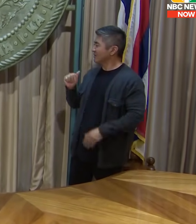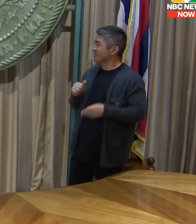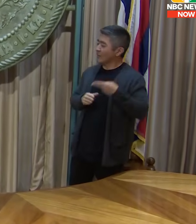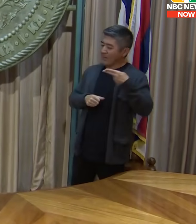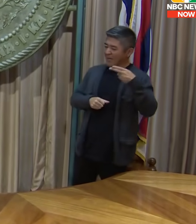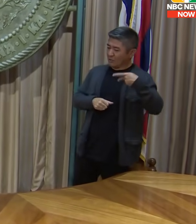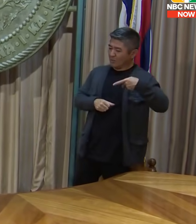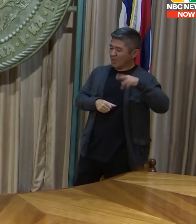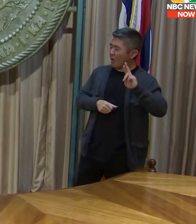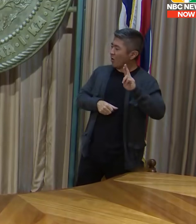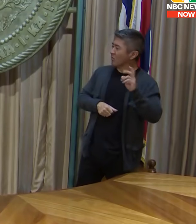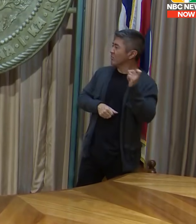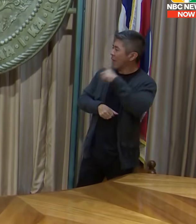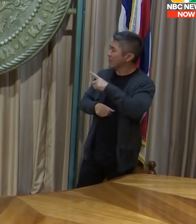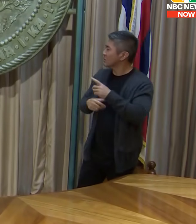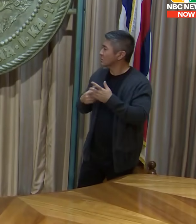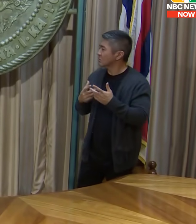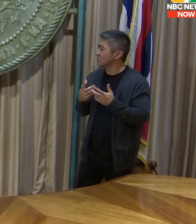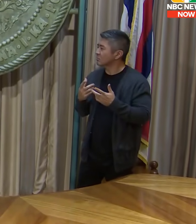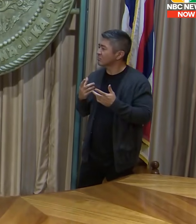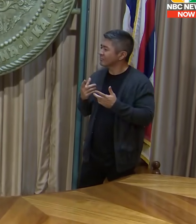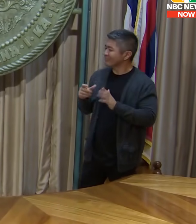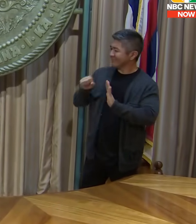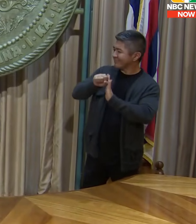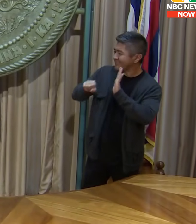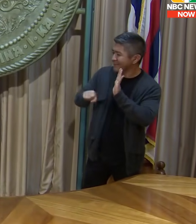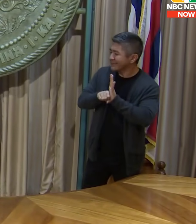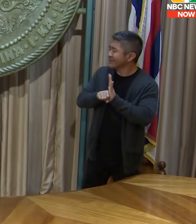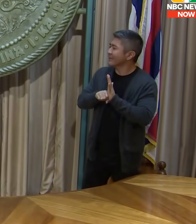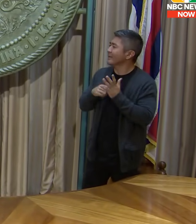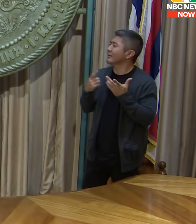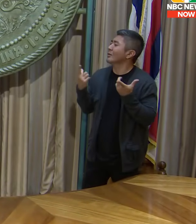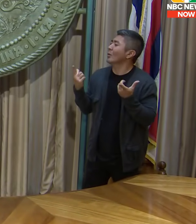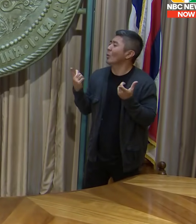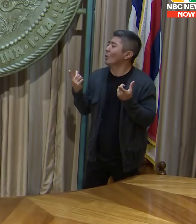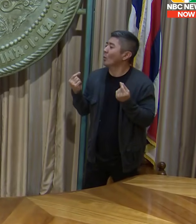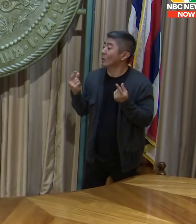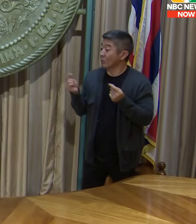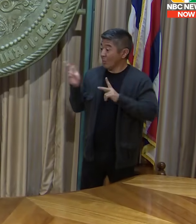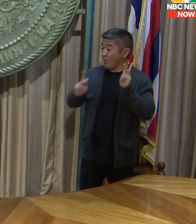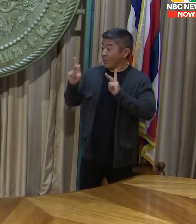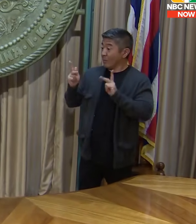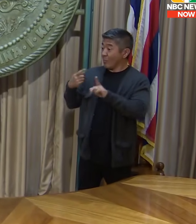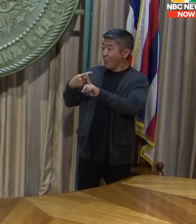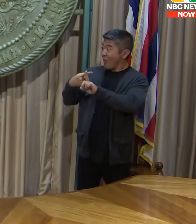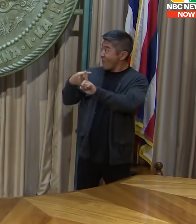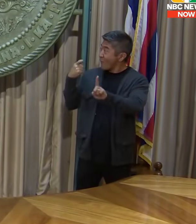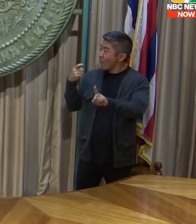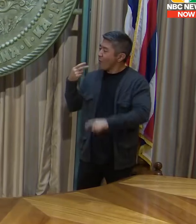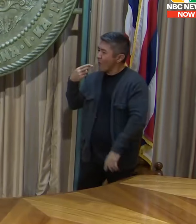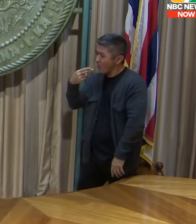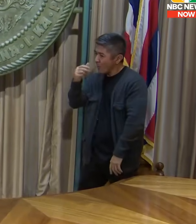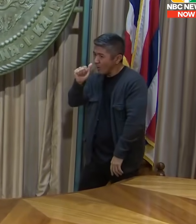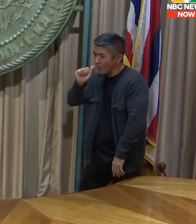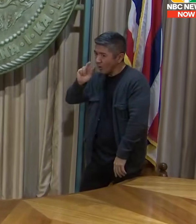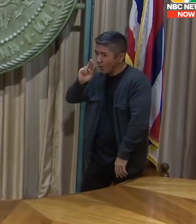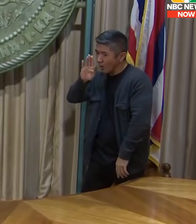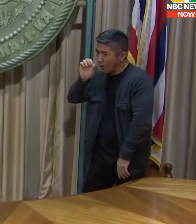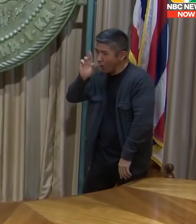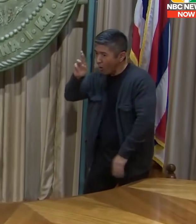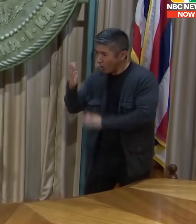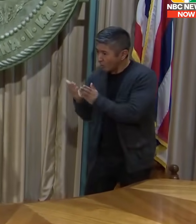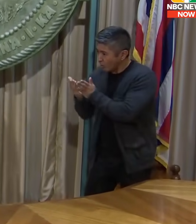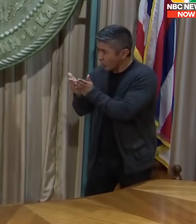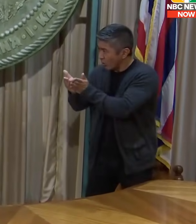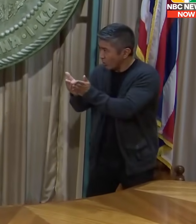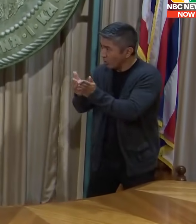what steps is the state taking to deal with arrivals at small boat harbors, which are not monitored 24/7, and will